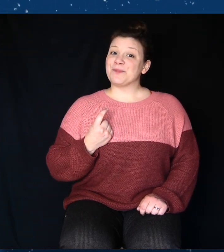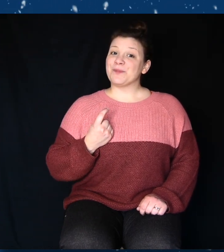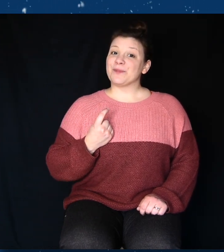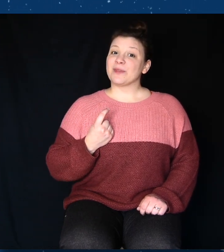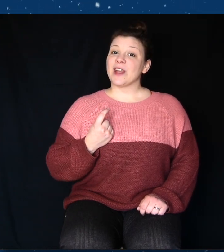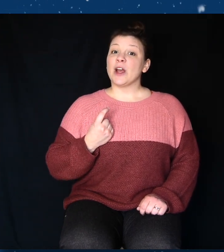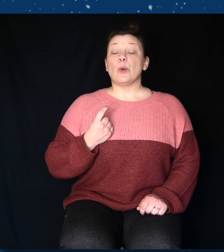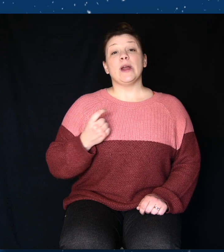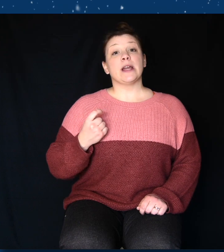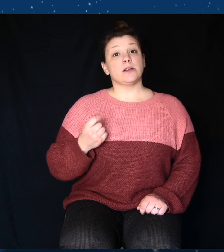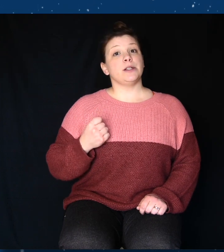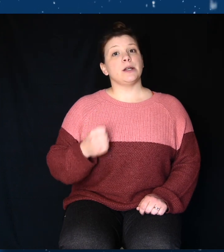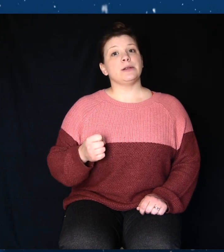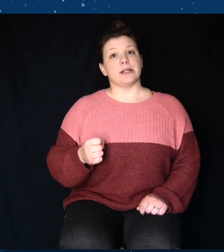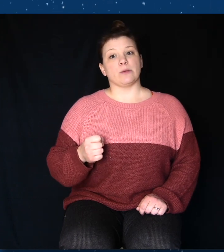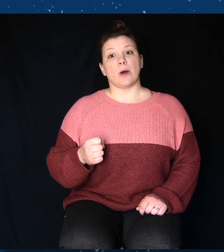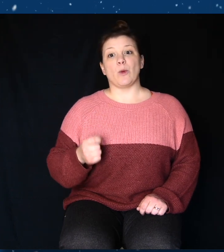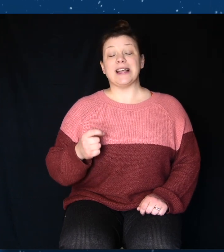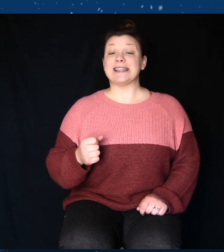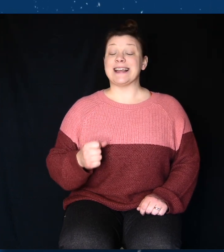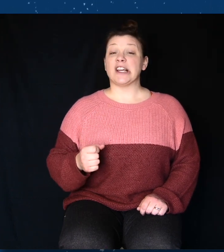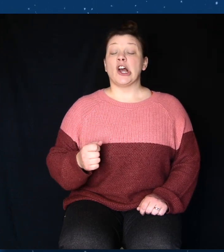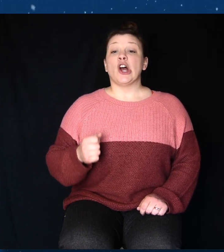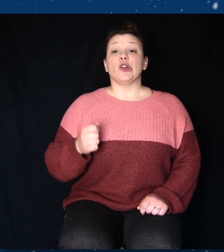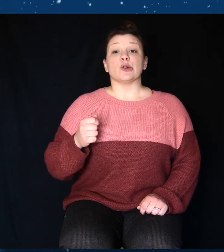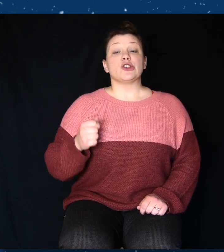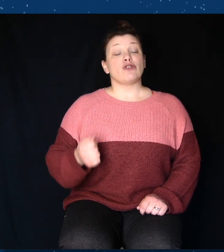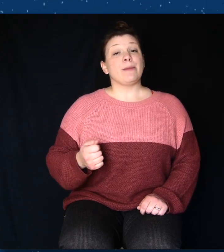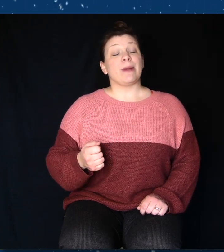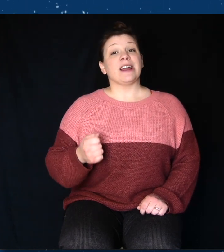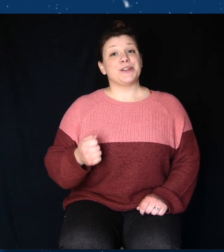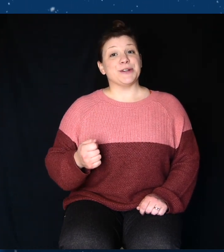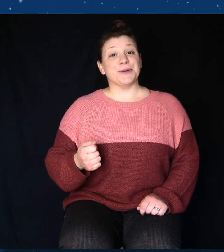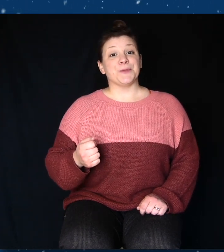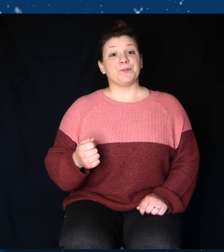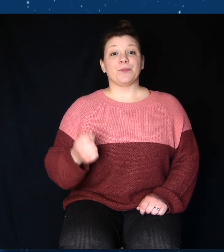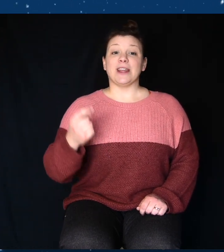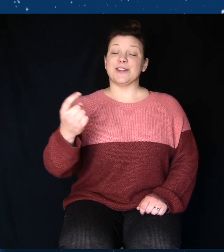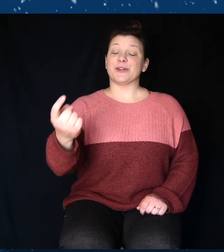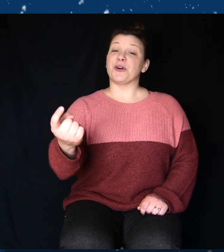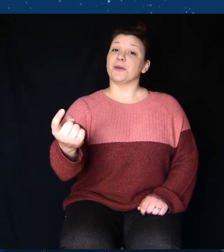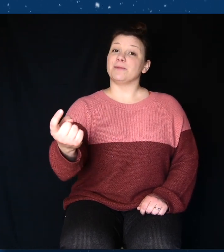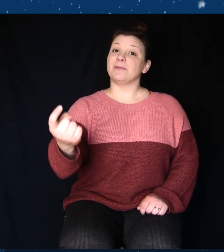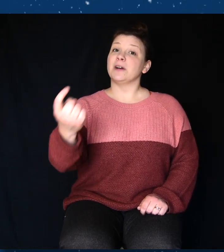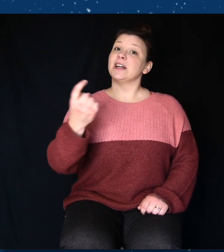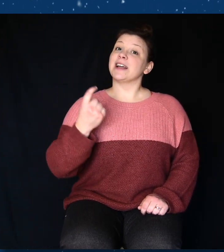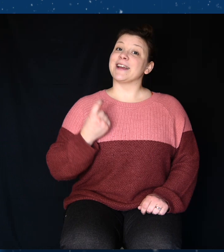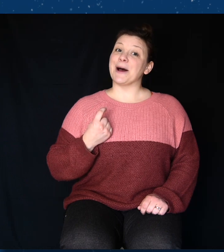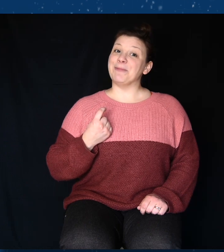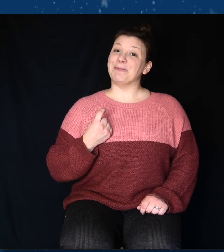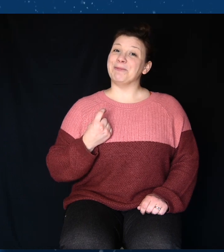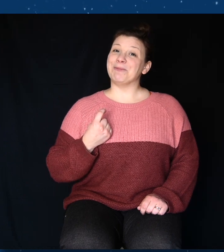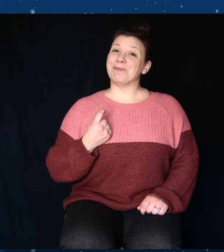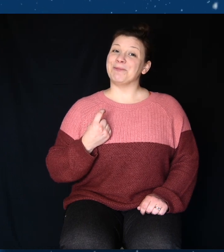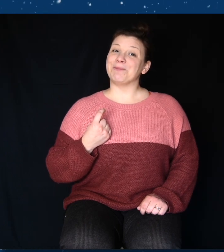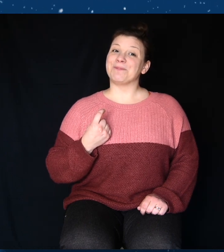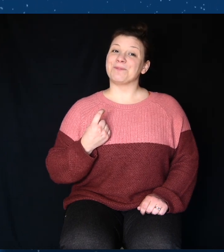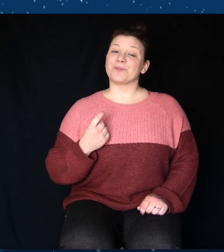Come. We're going to use this one when it says you're straight back to in the song.